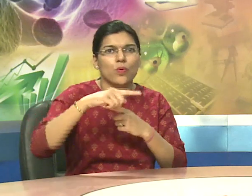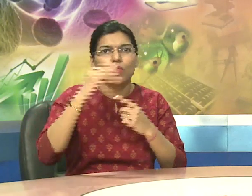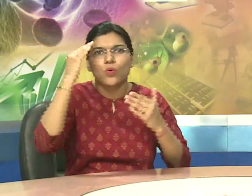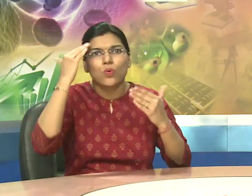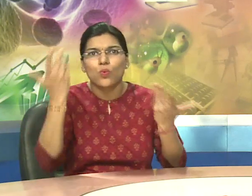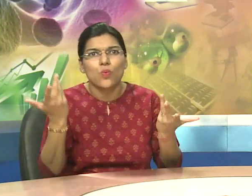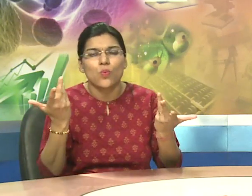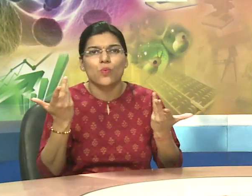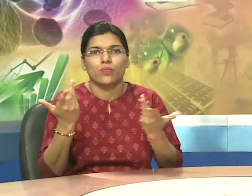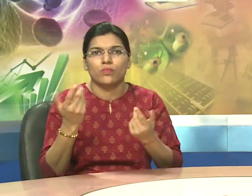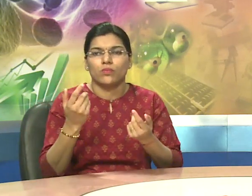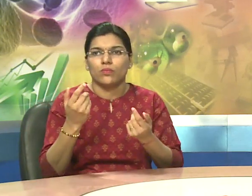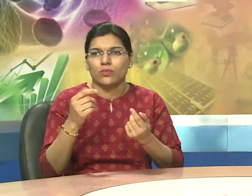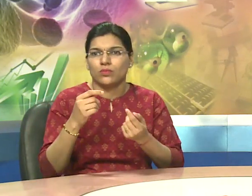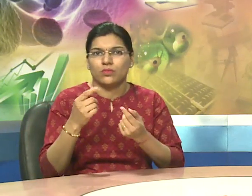For example,